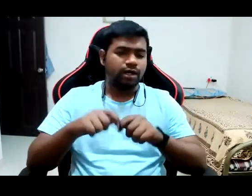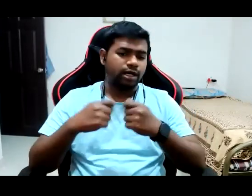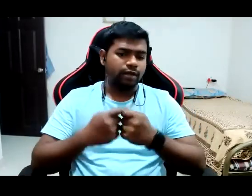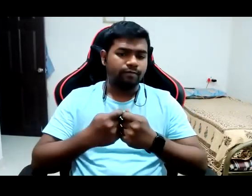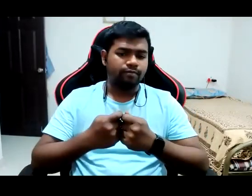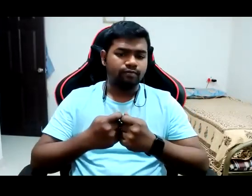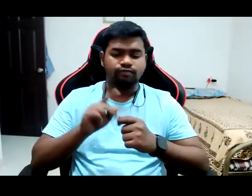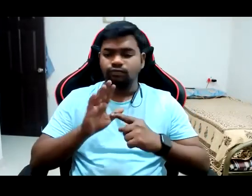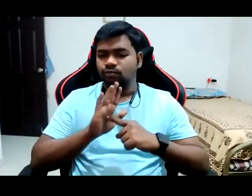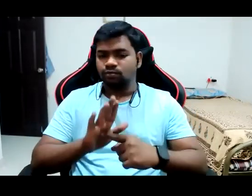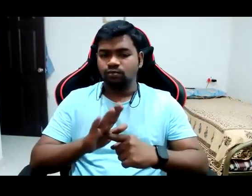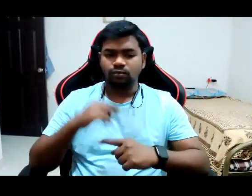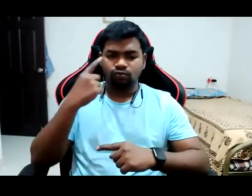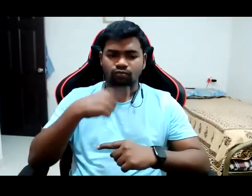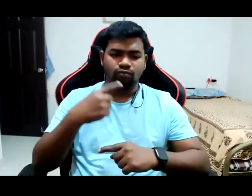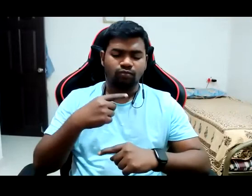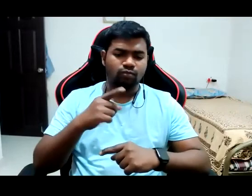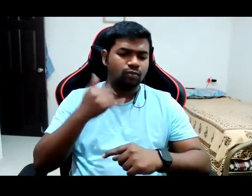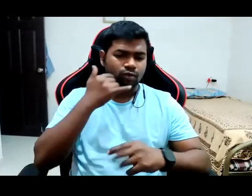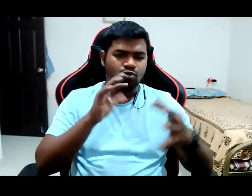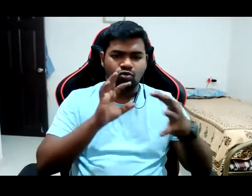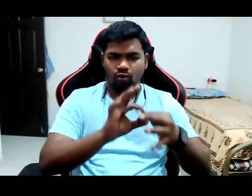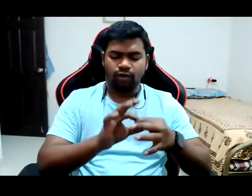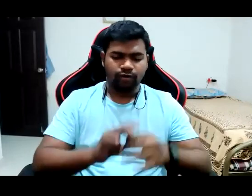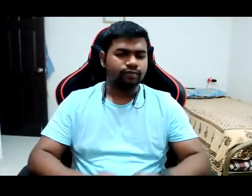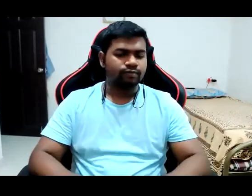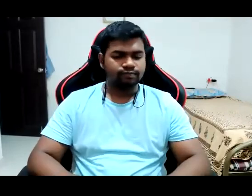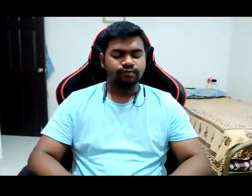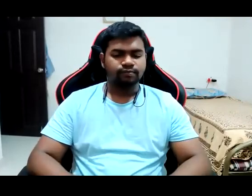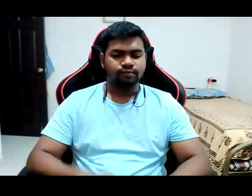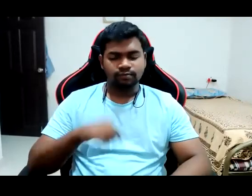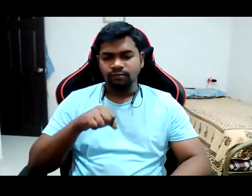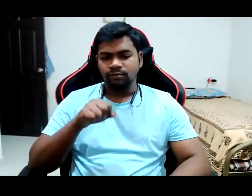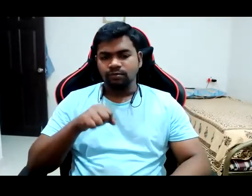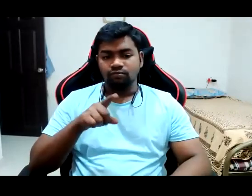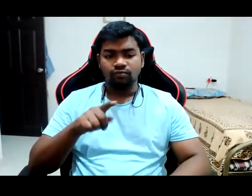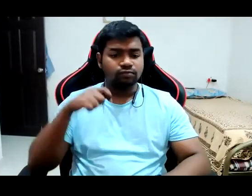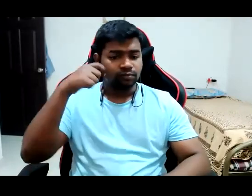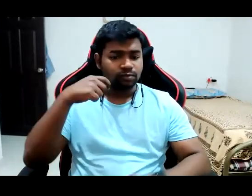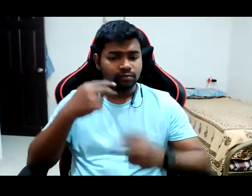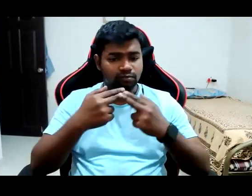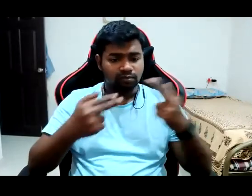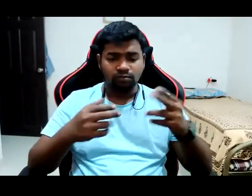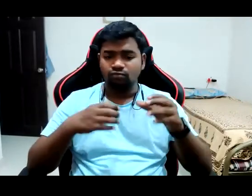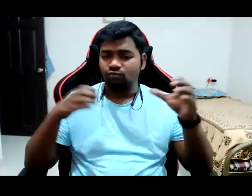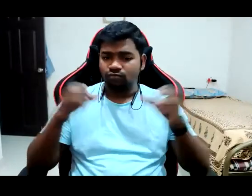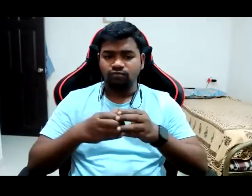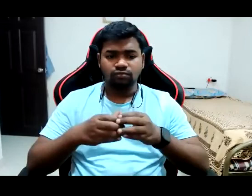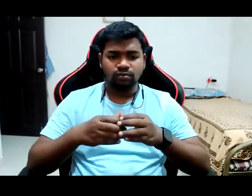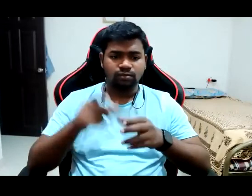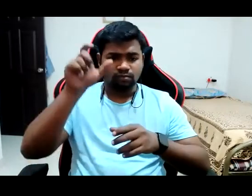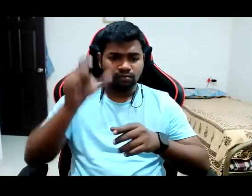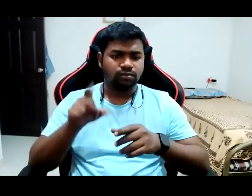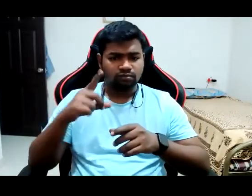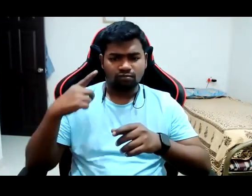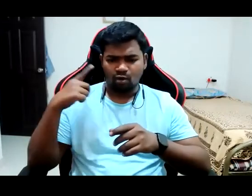representative who will be the kind of point of contact, right? Initial point of Yes. contact. Yes. But the video will be everyone on the team. So it's not as if the video would just be the team